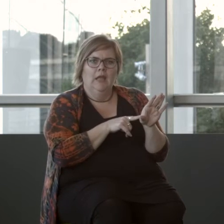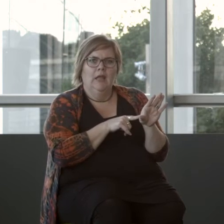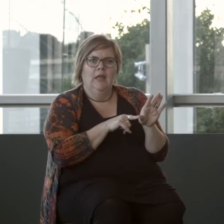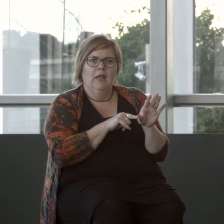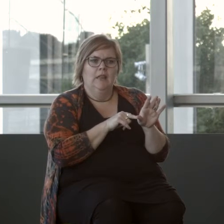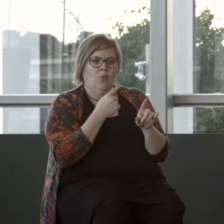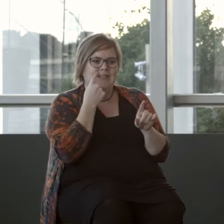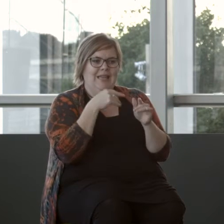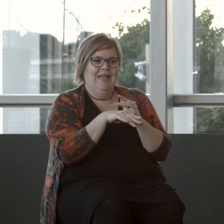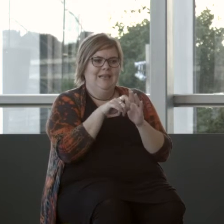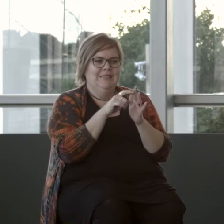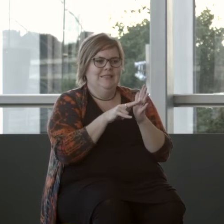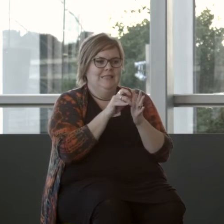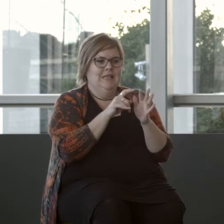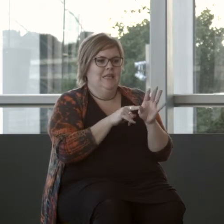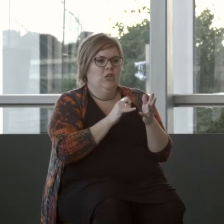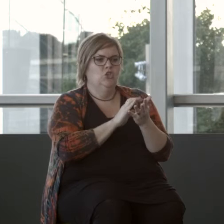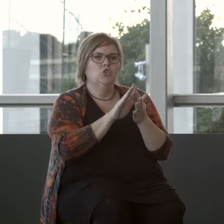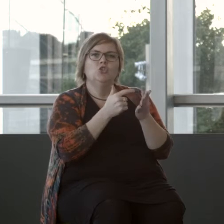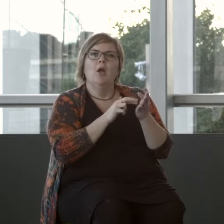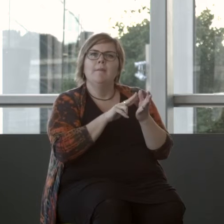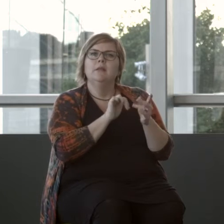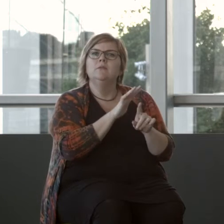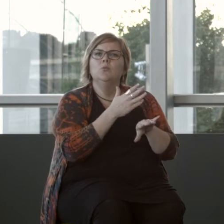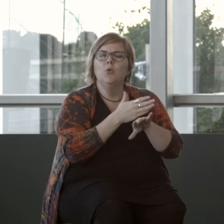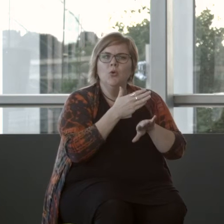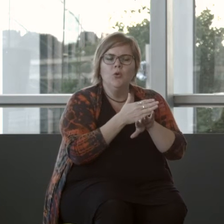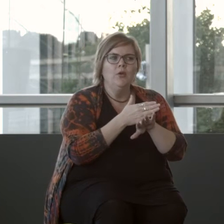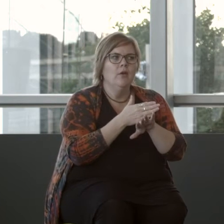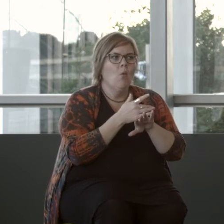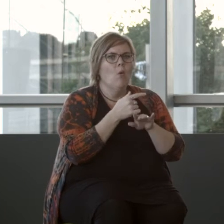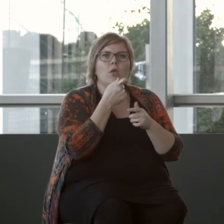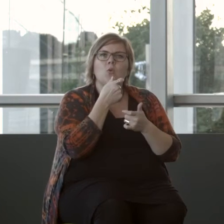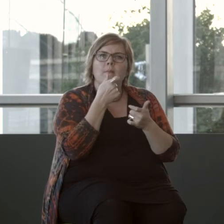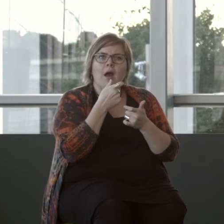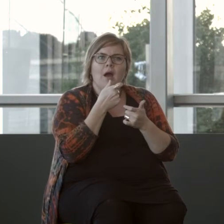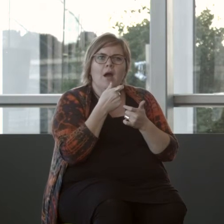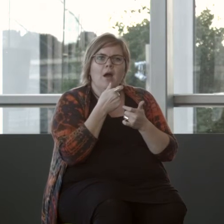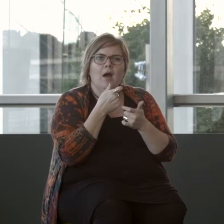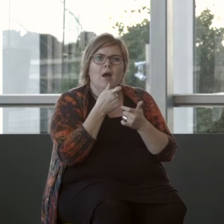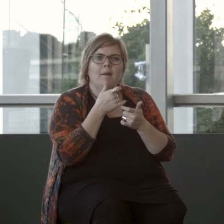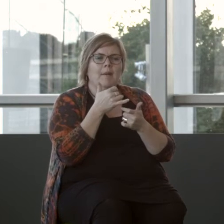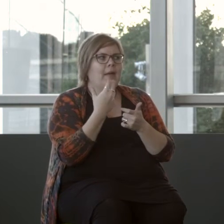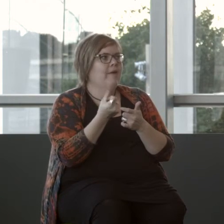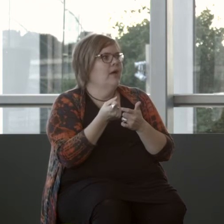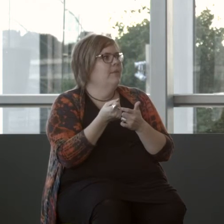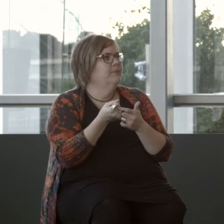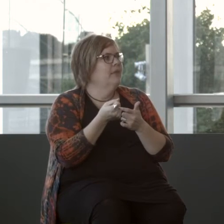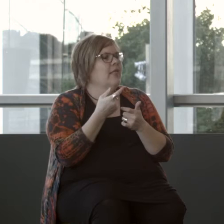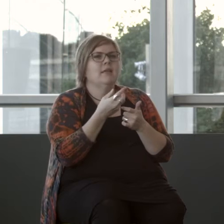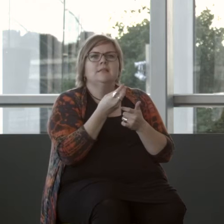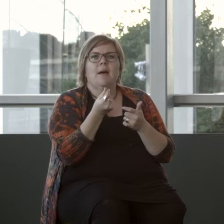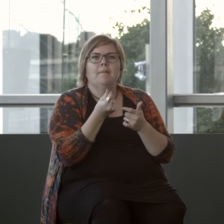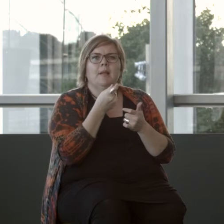Cindy Sherman's work, and perhaps even in your work and your humor, is also might have a target, might have there is an element